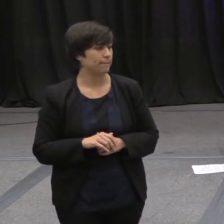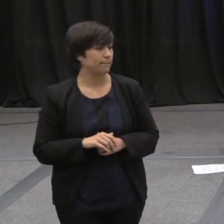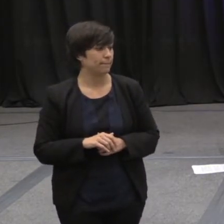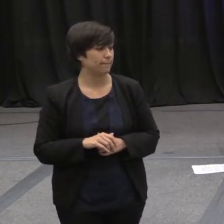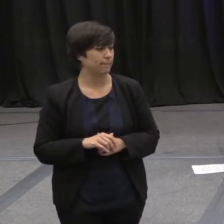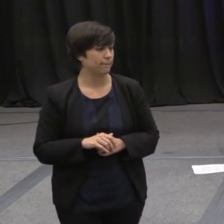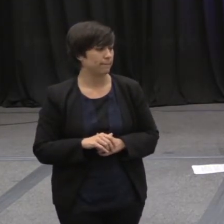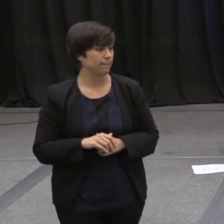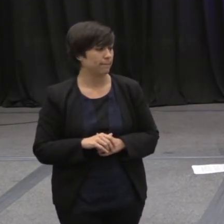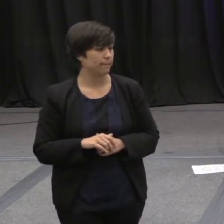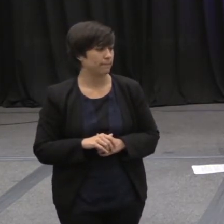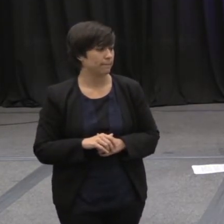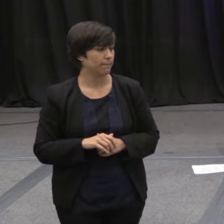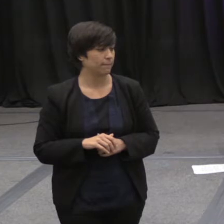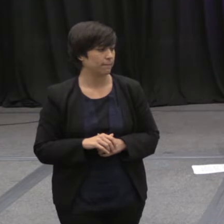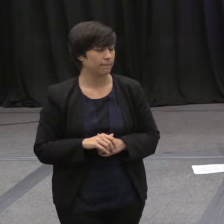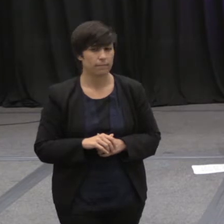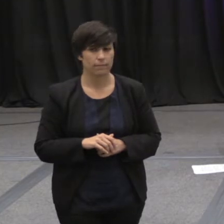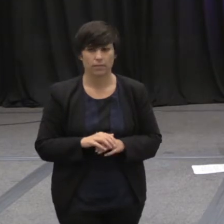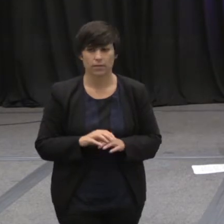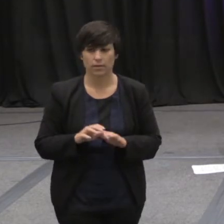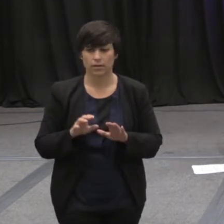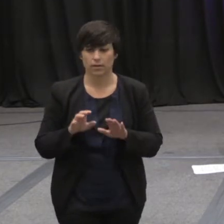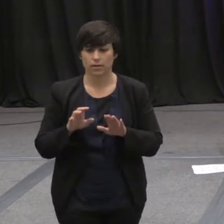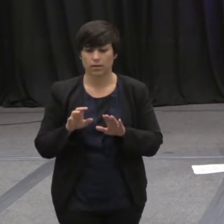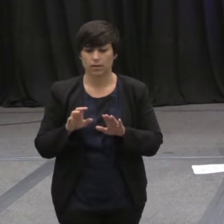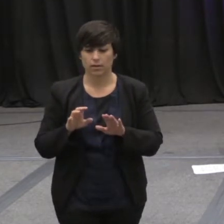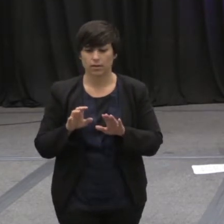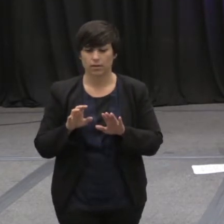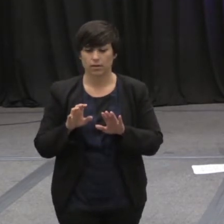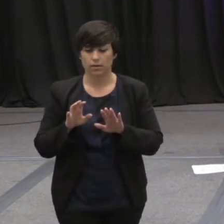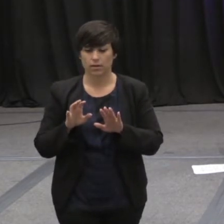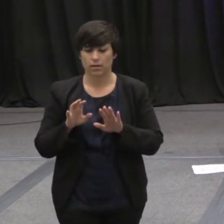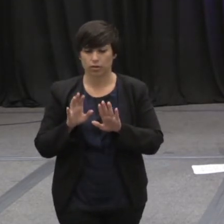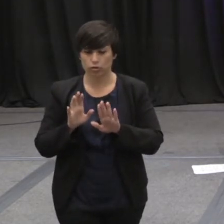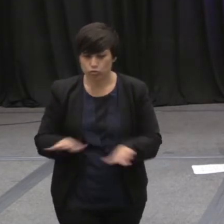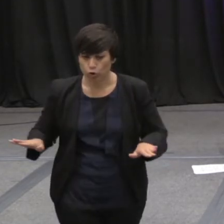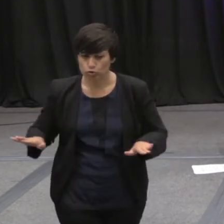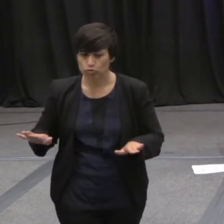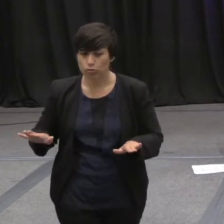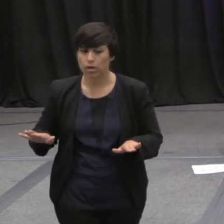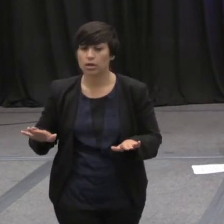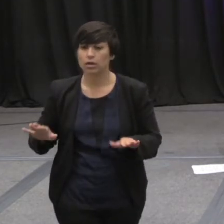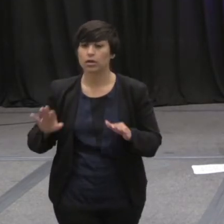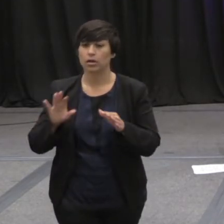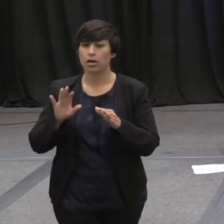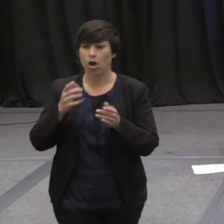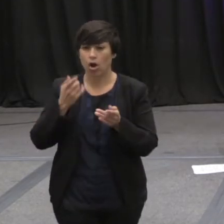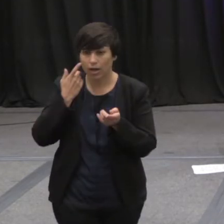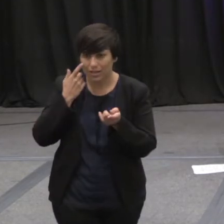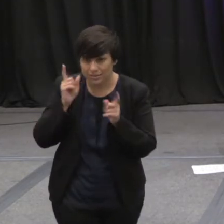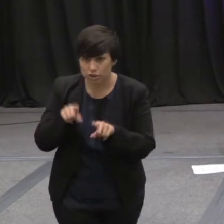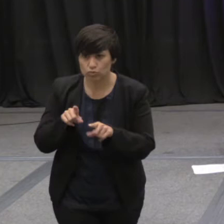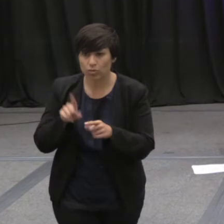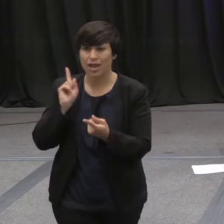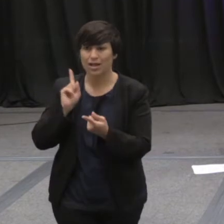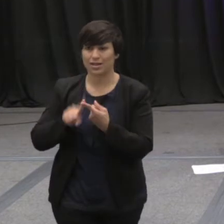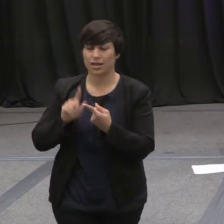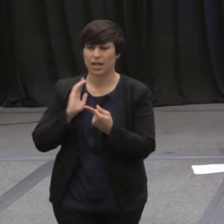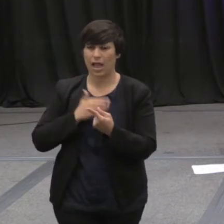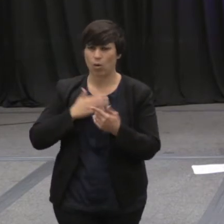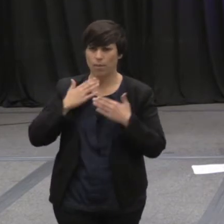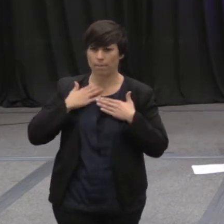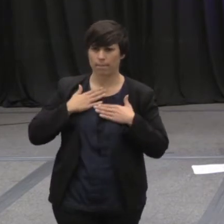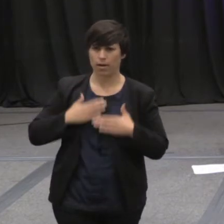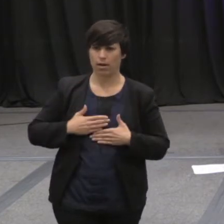Children are naturally sensual. Again, until our bodies are taken from us by people telling us, you can't have that. We like to hug things